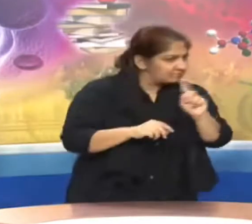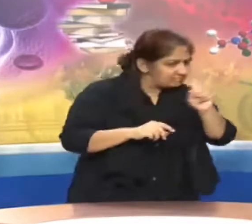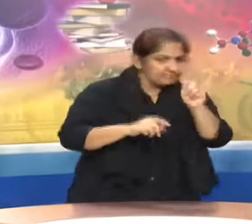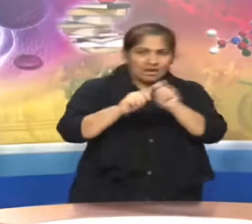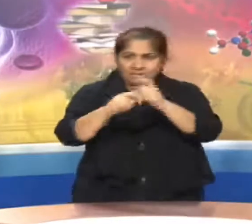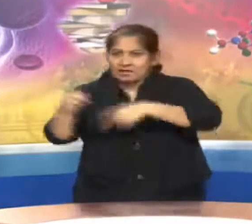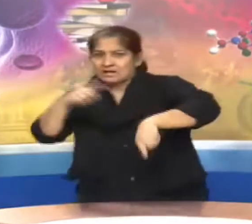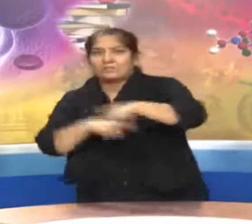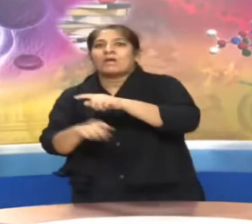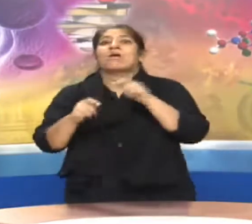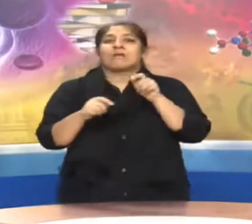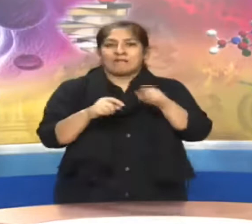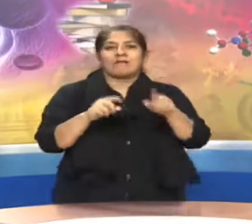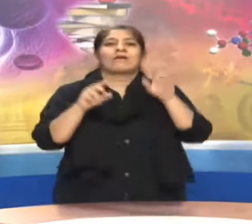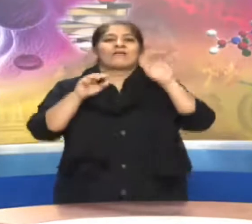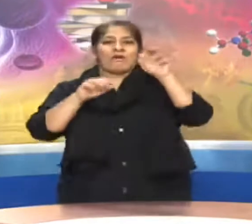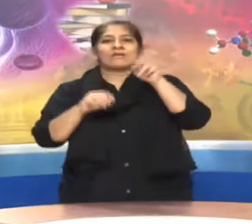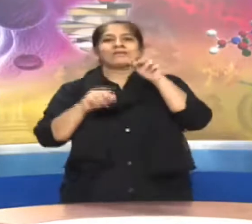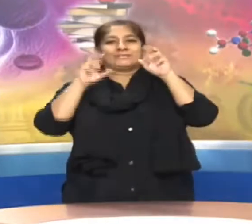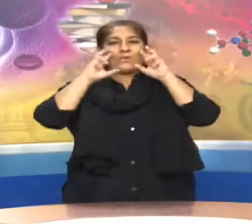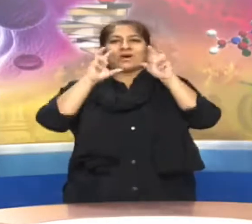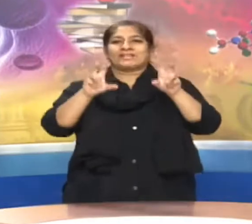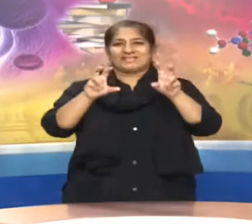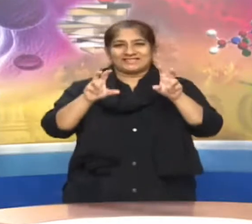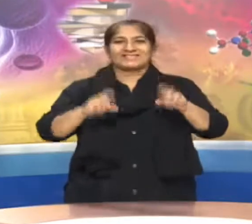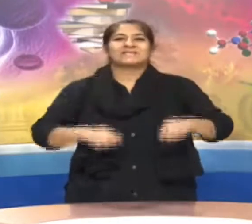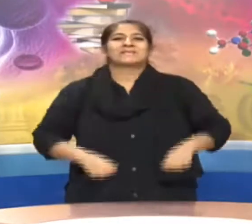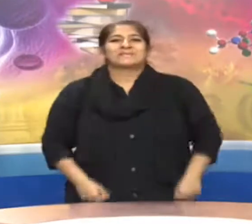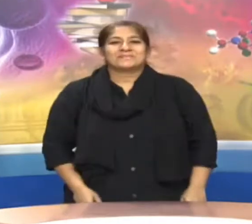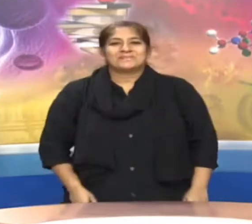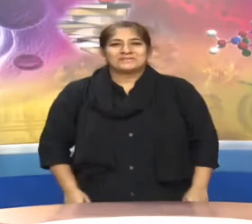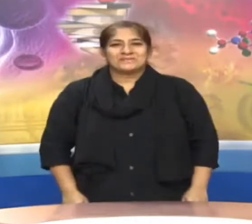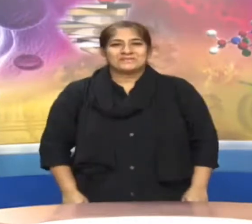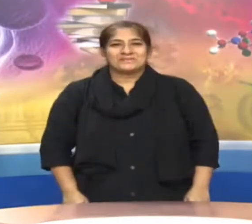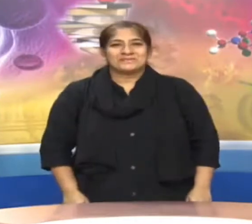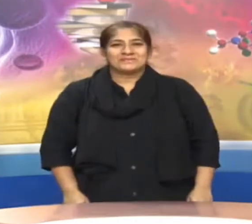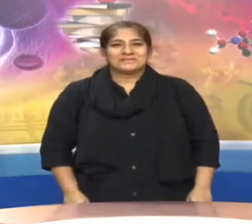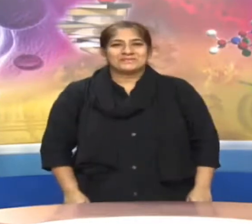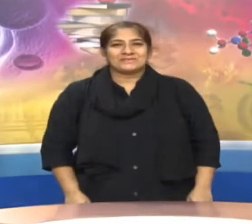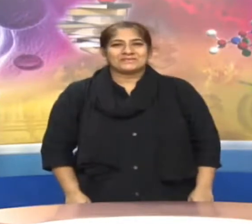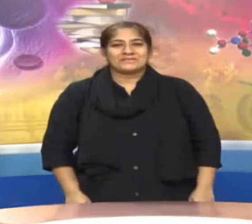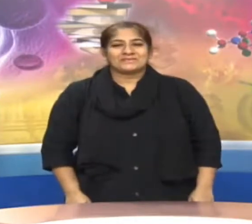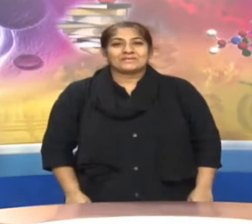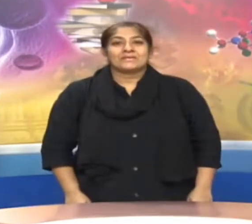important to make the necessary changes, that is known as supervision.